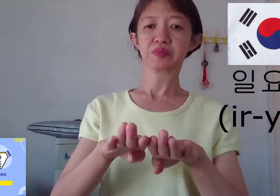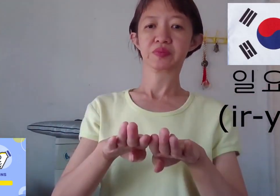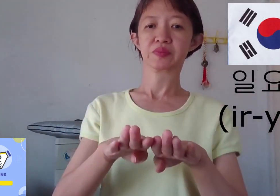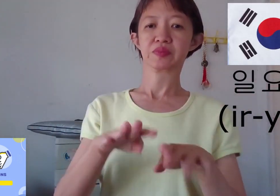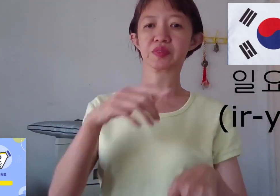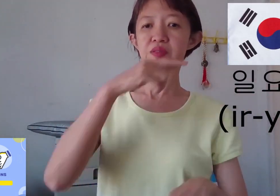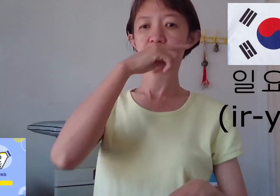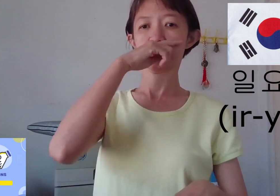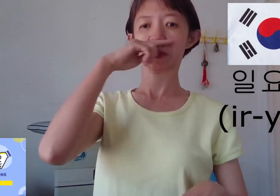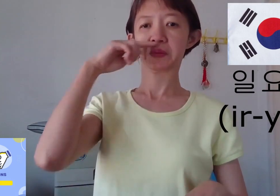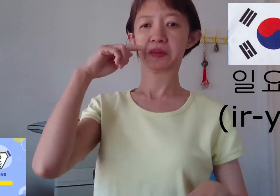So